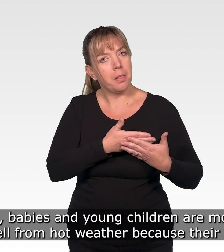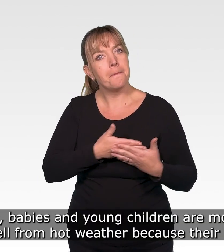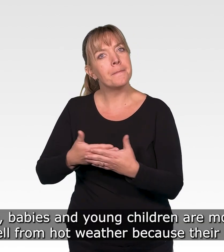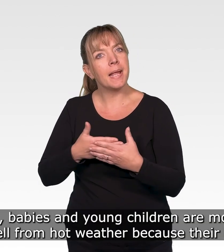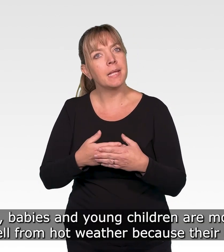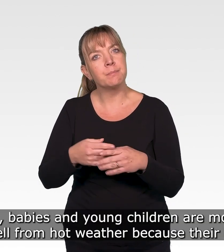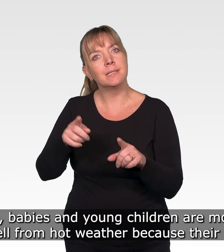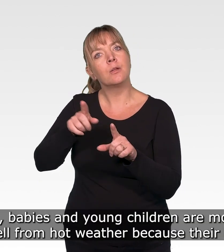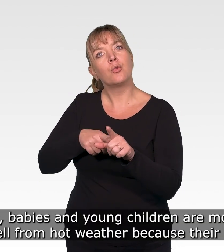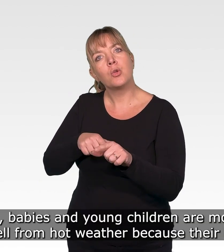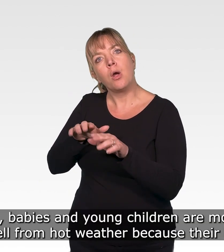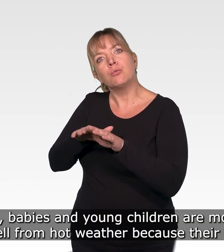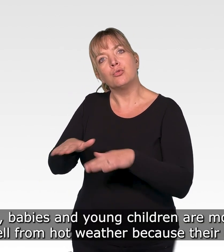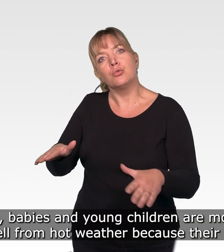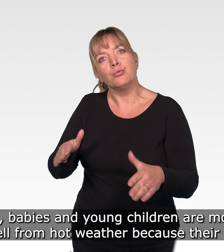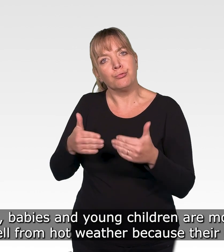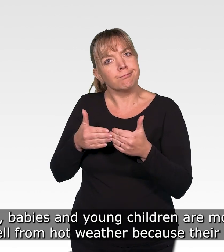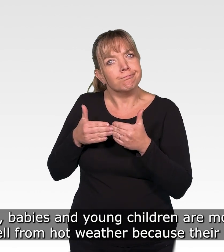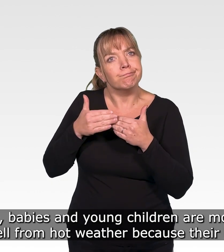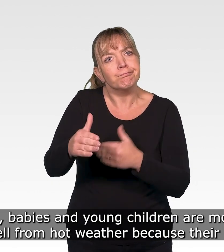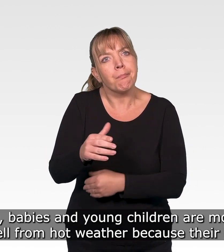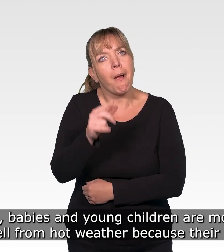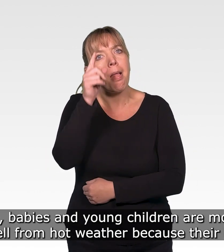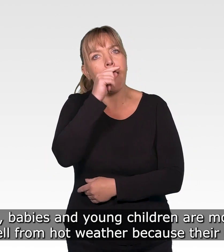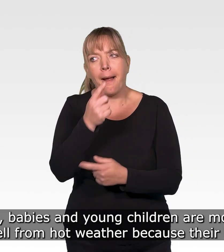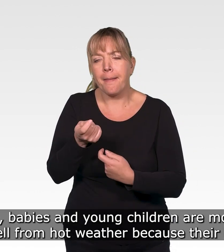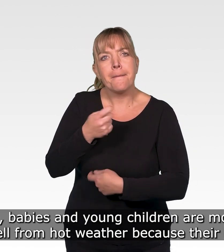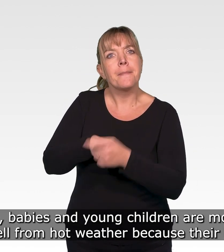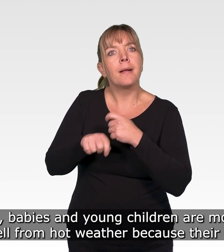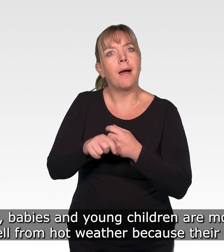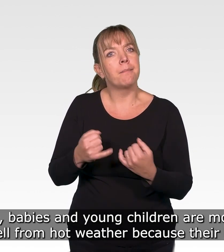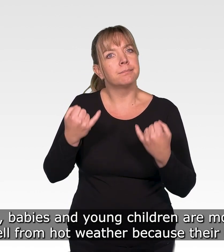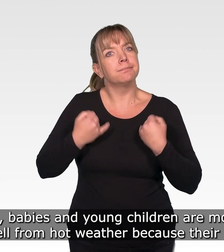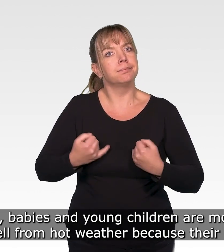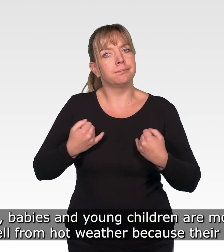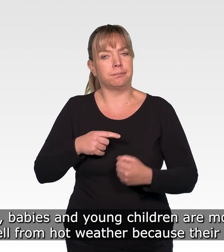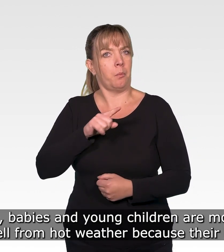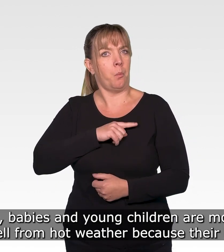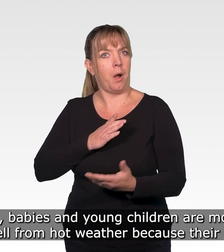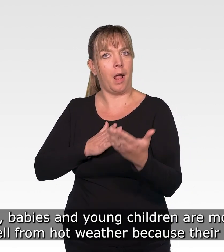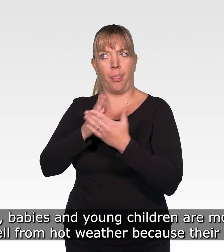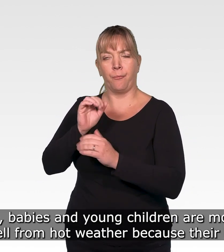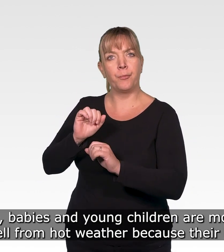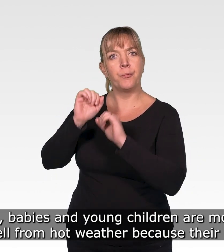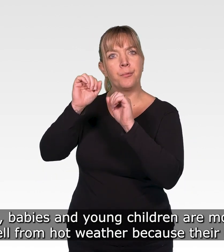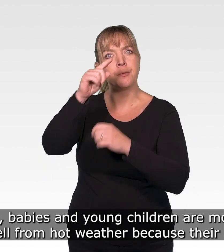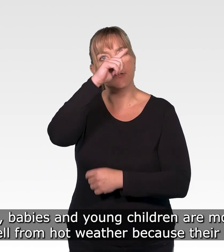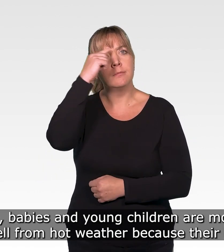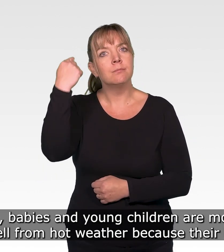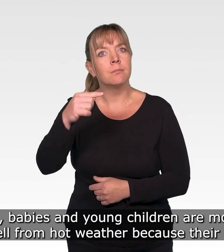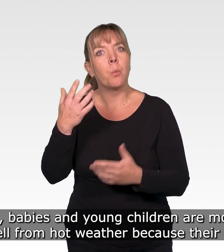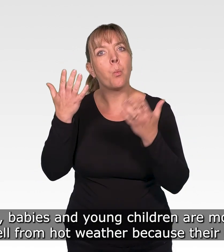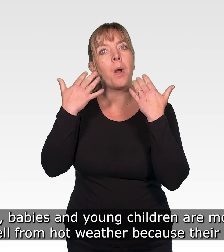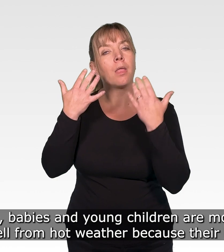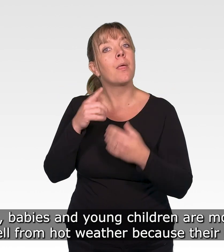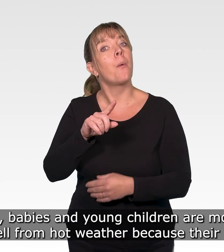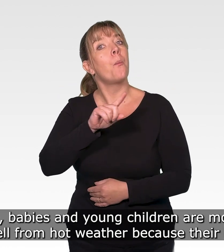Older people, babies, and young children are more likely to be unwell from hot weather because their bodies are less able to regulate